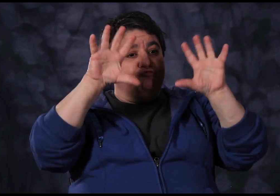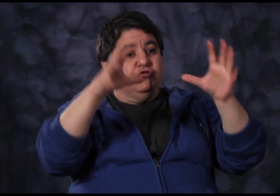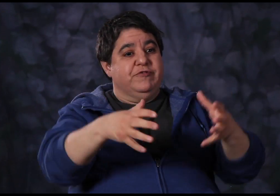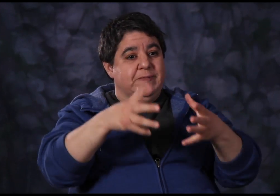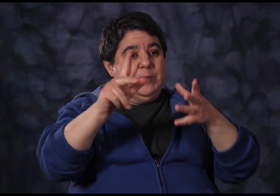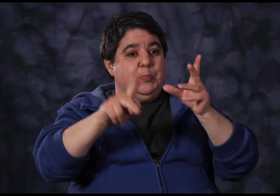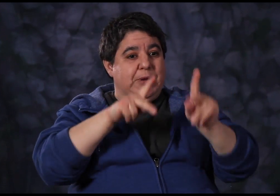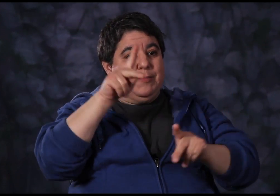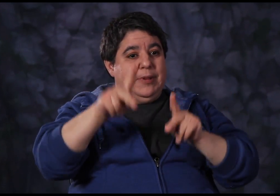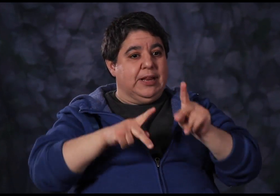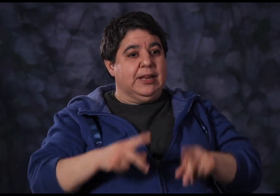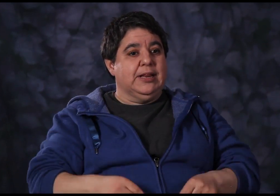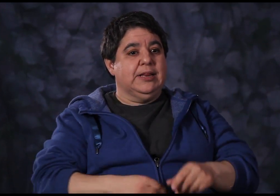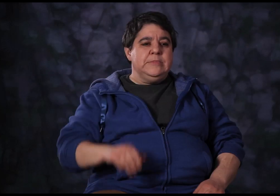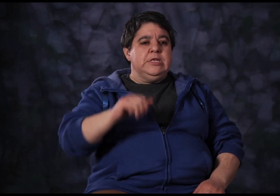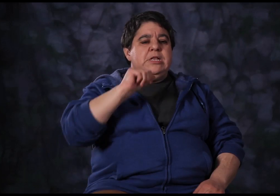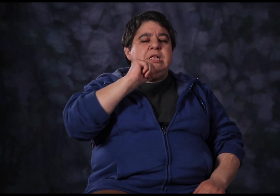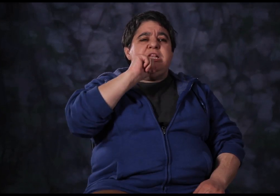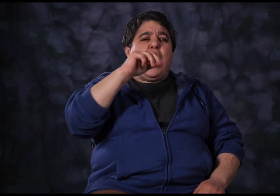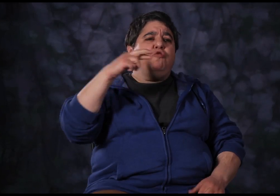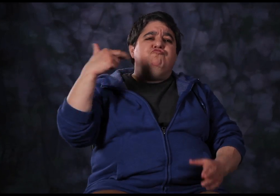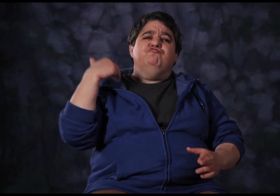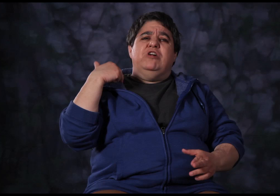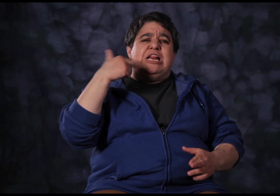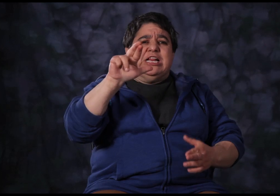And I eventually did leave that bad group of people.